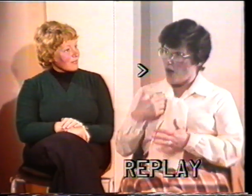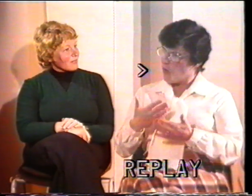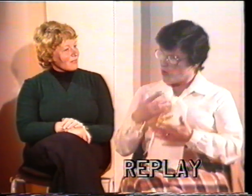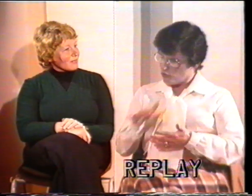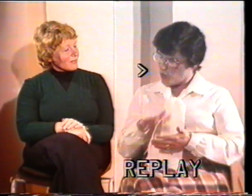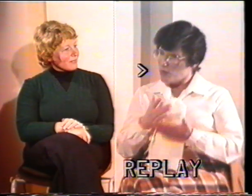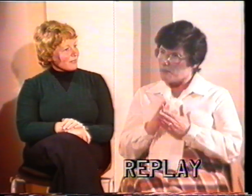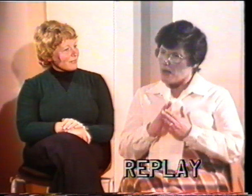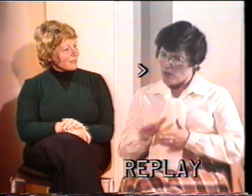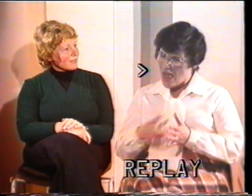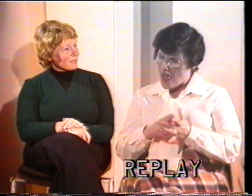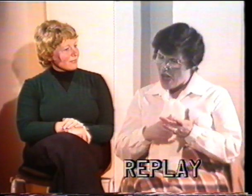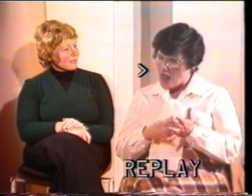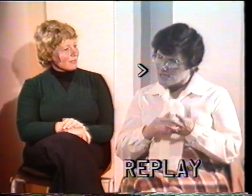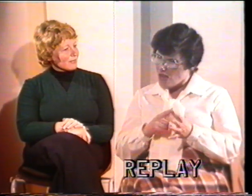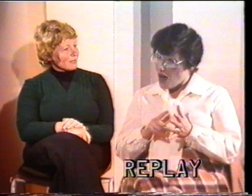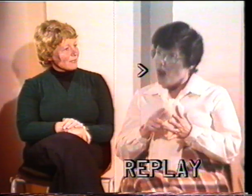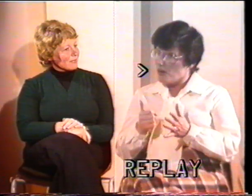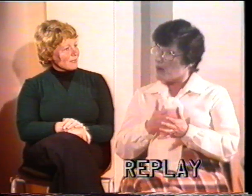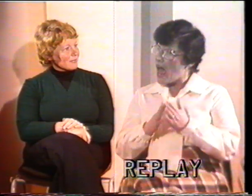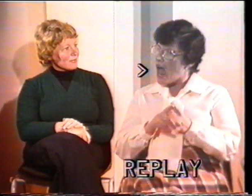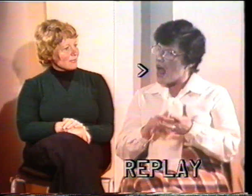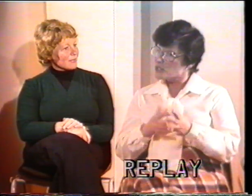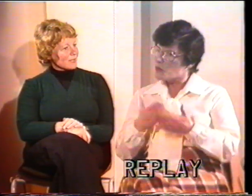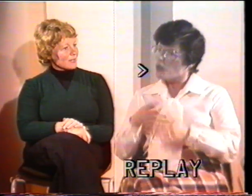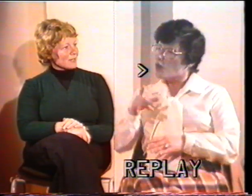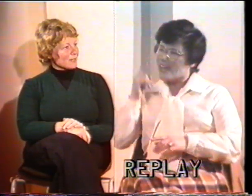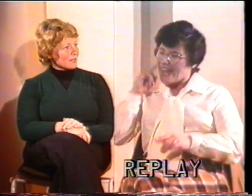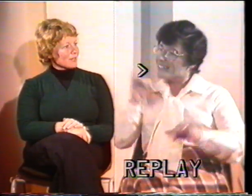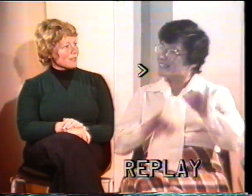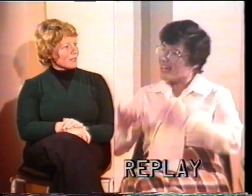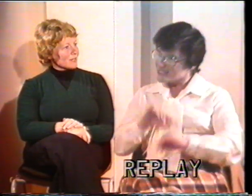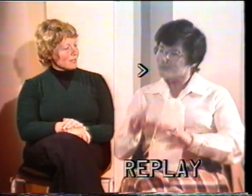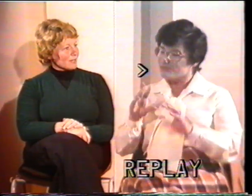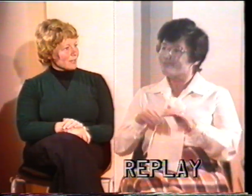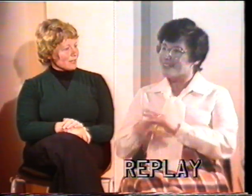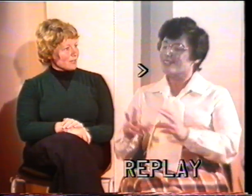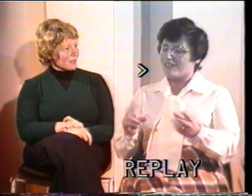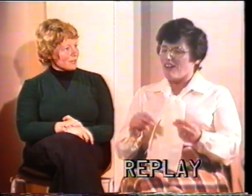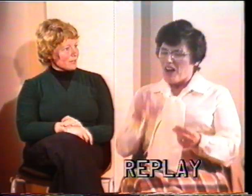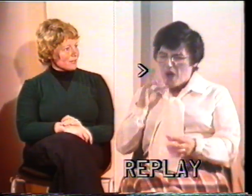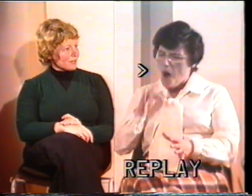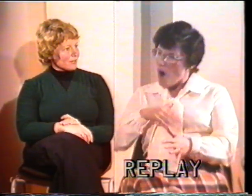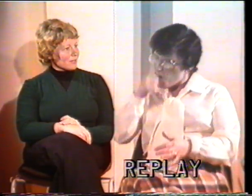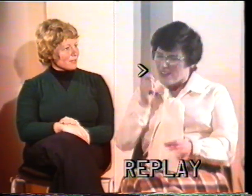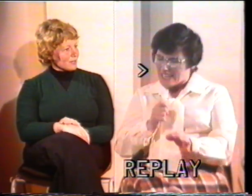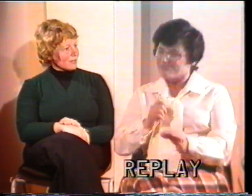Never forget when I took my baby, Ailsa. I took her for a hearing test. We went in and